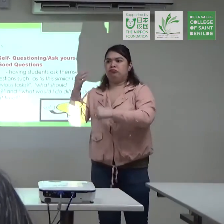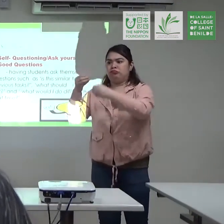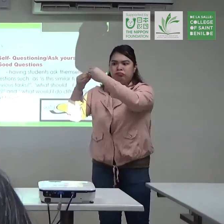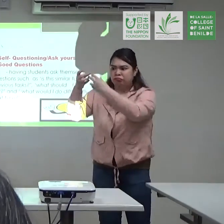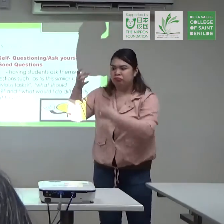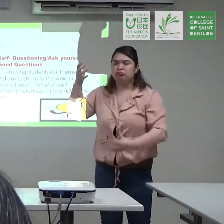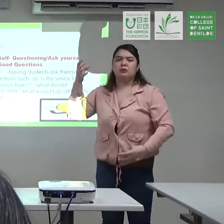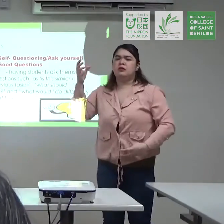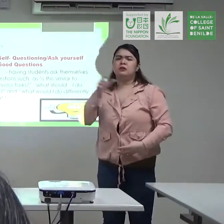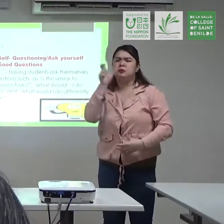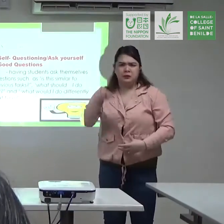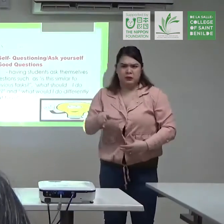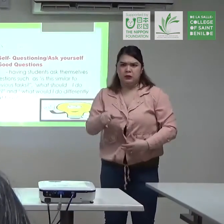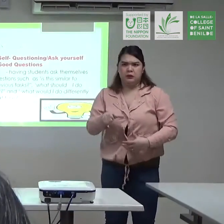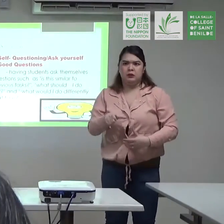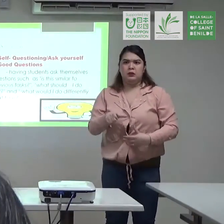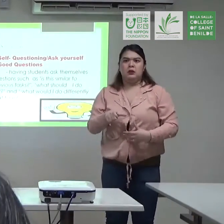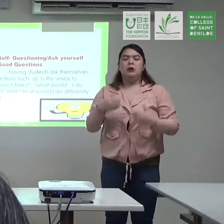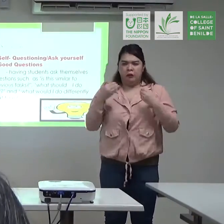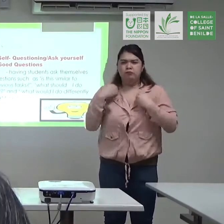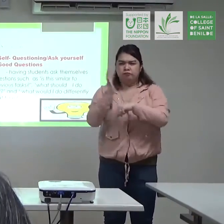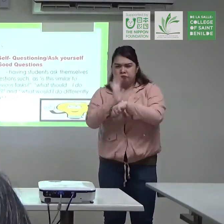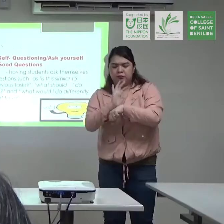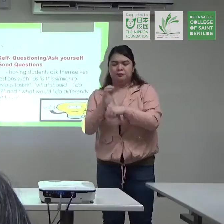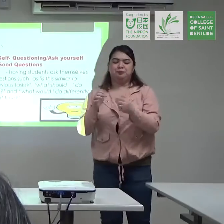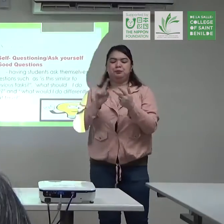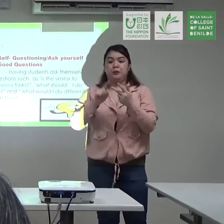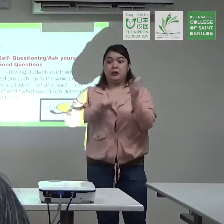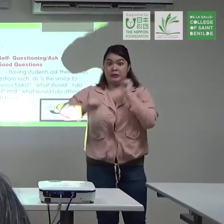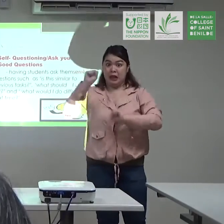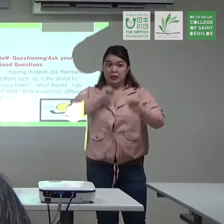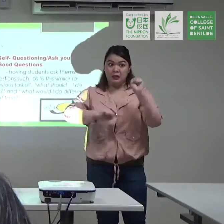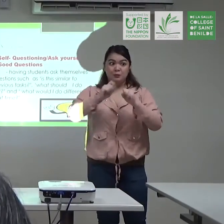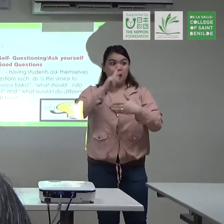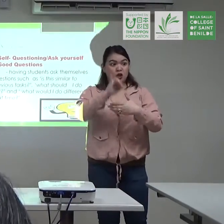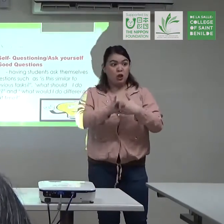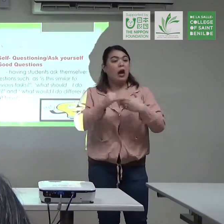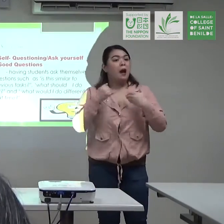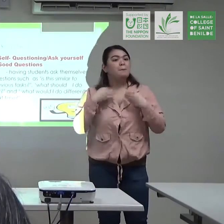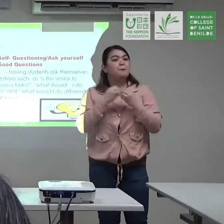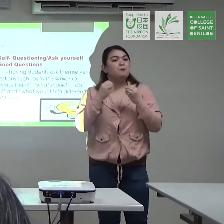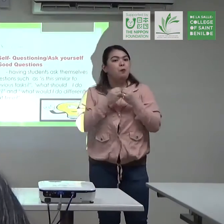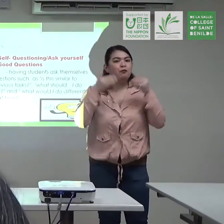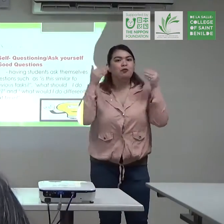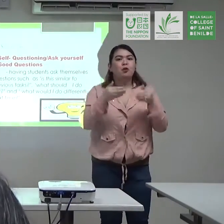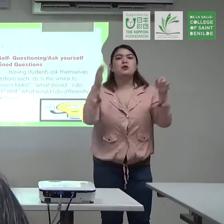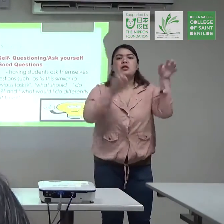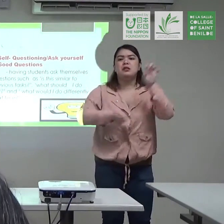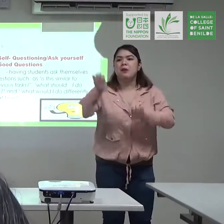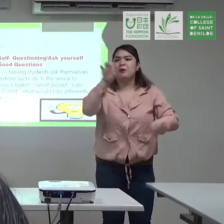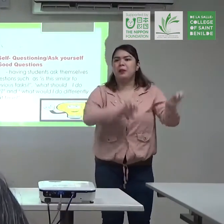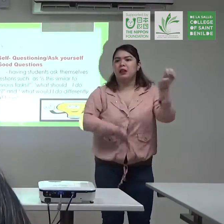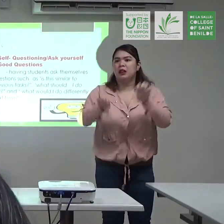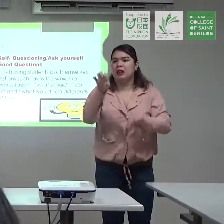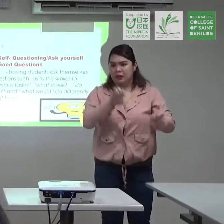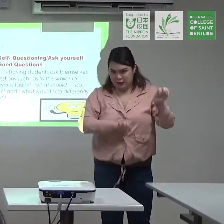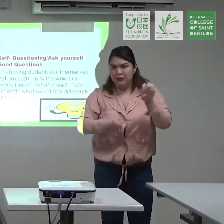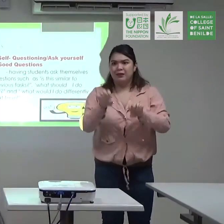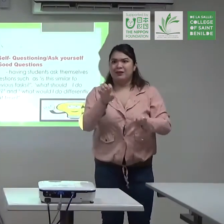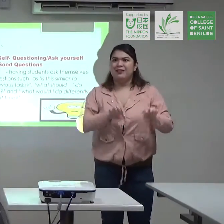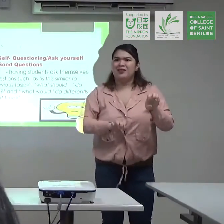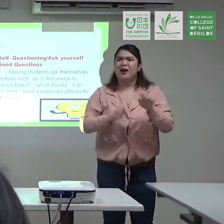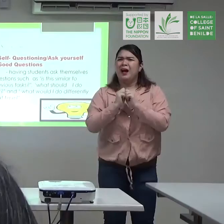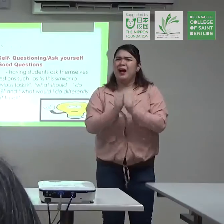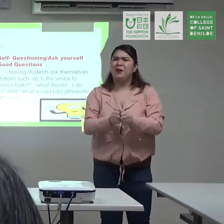projects. If it's a science project, then you are going to come up with experiments. So how do you go about